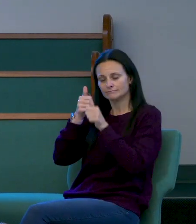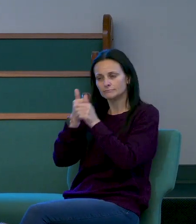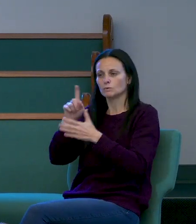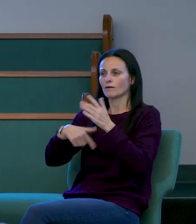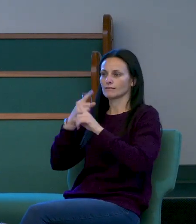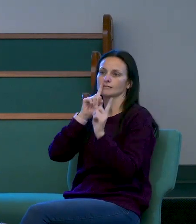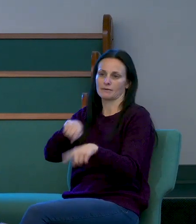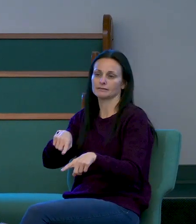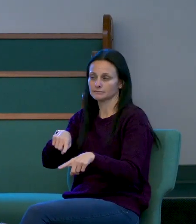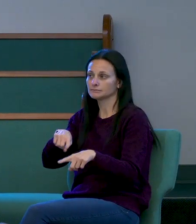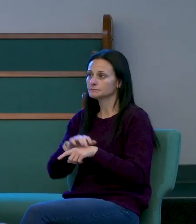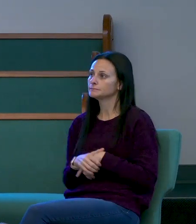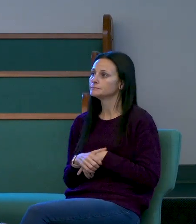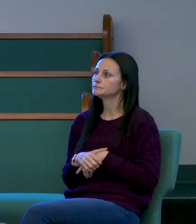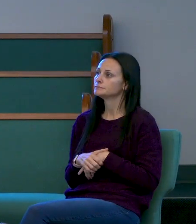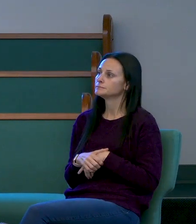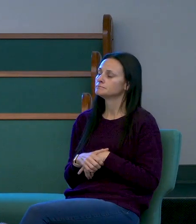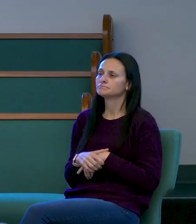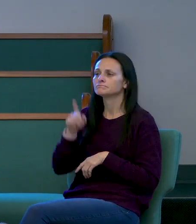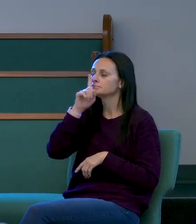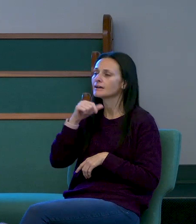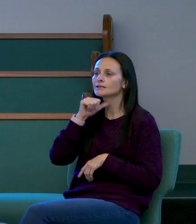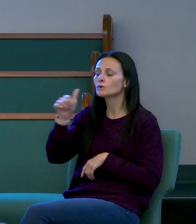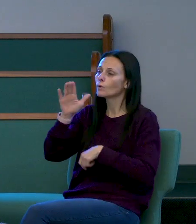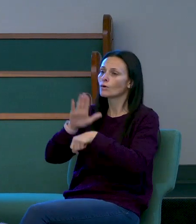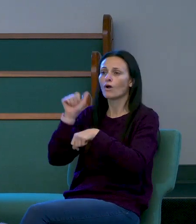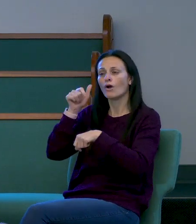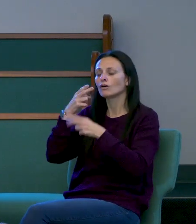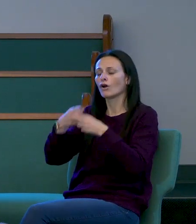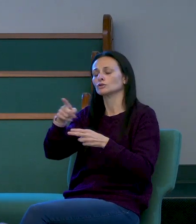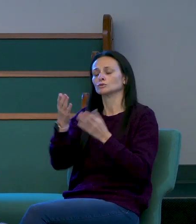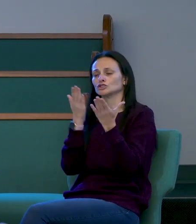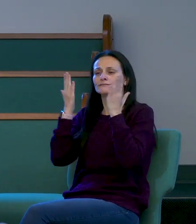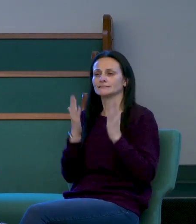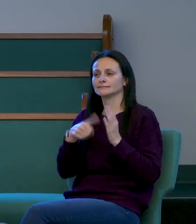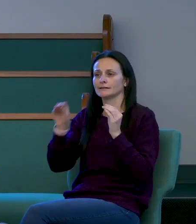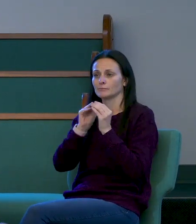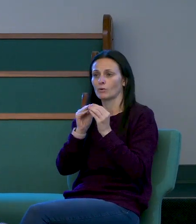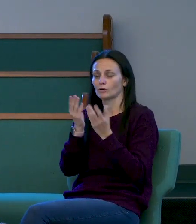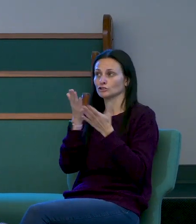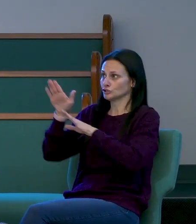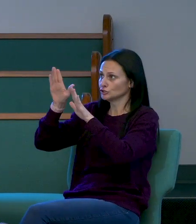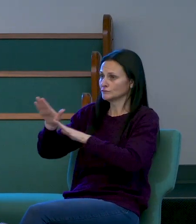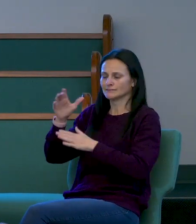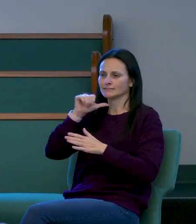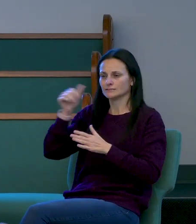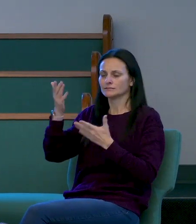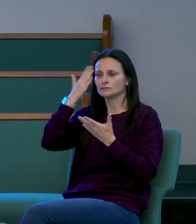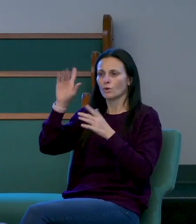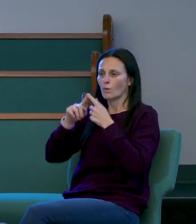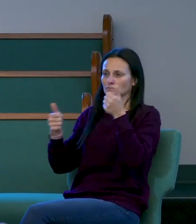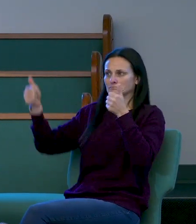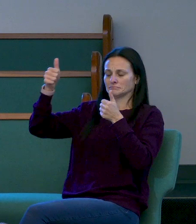command you. I do not call you servants any longer because the servant does not know what the master is